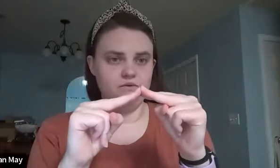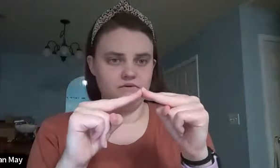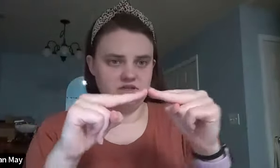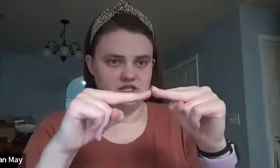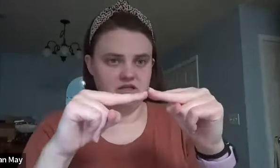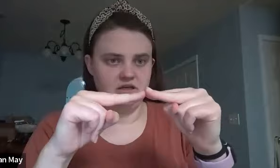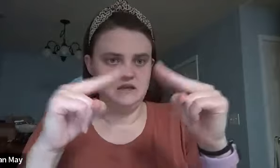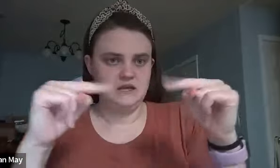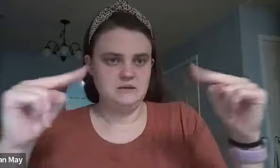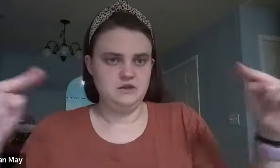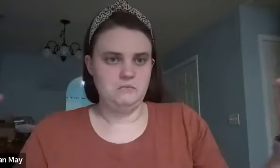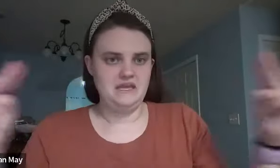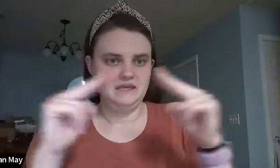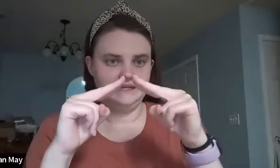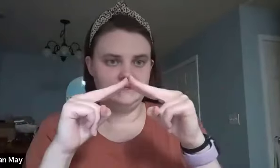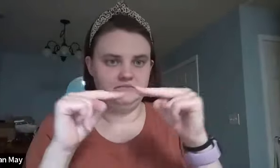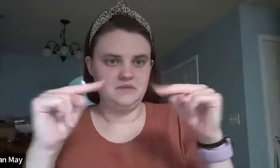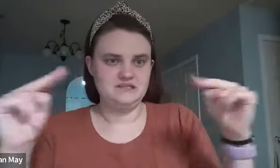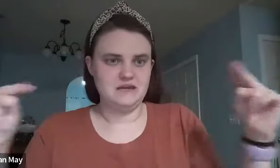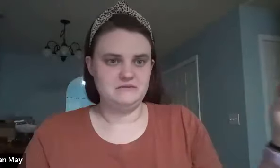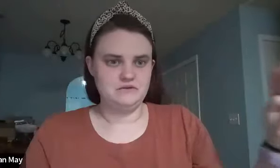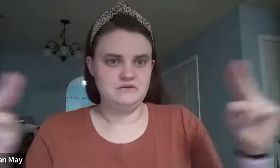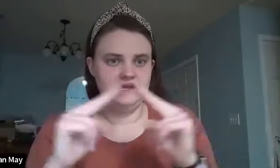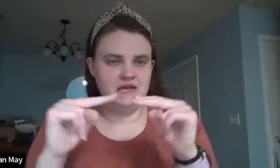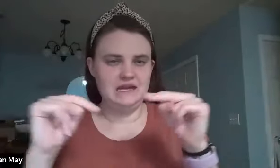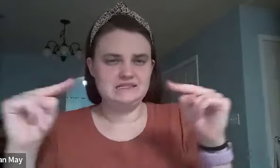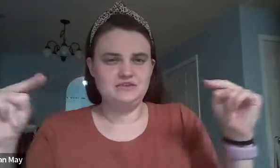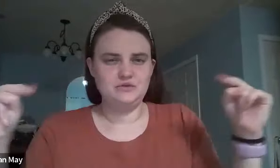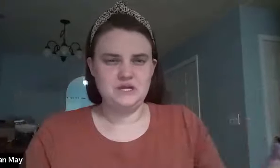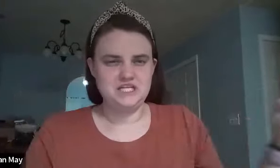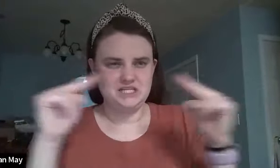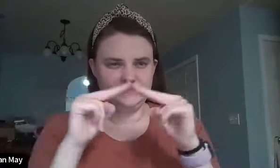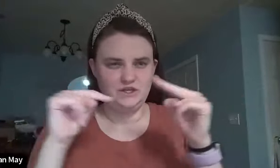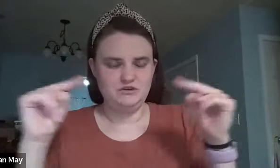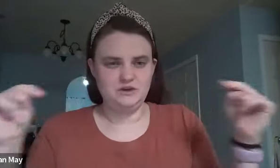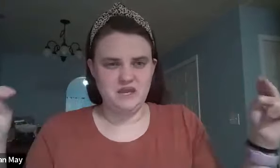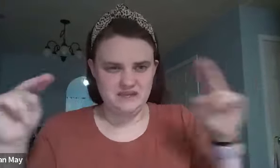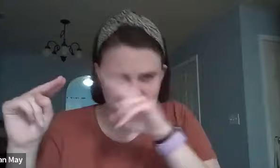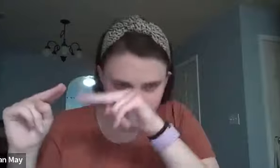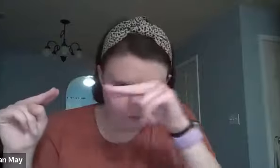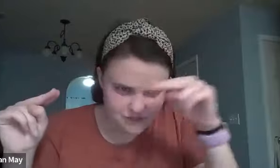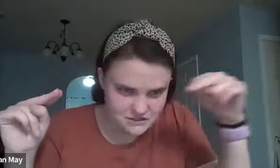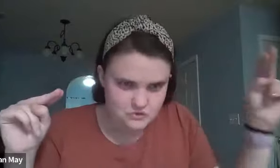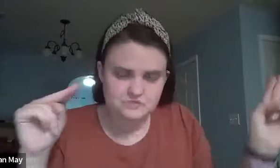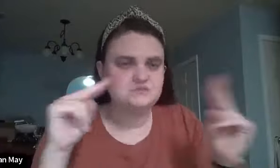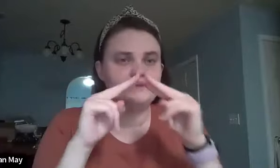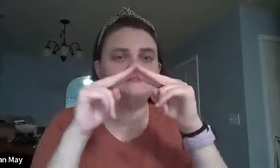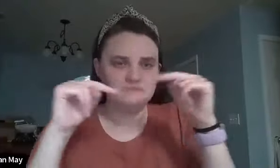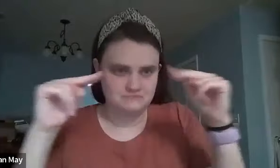for touching, and you go bacon, bouncing back and forth. And it's like the ridges when you cook bacon and does all those ridge bumps.